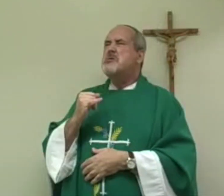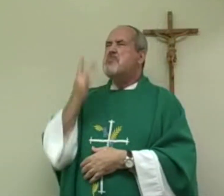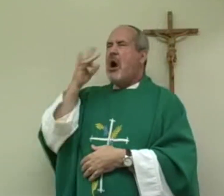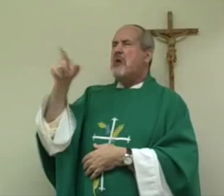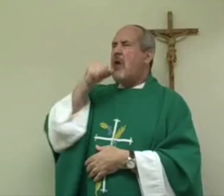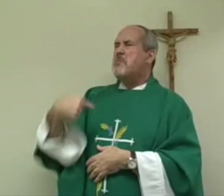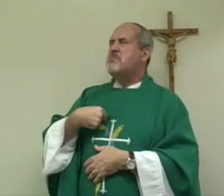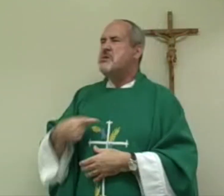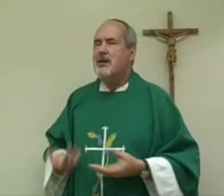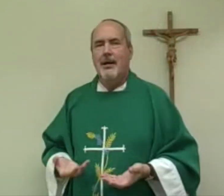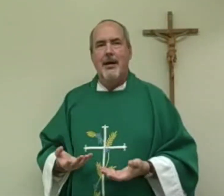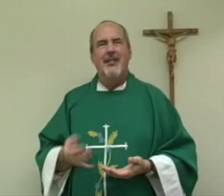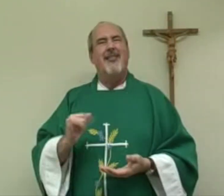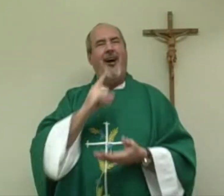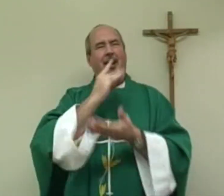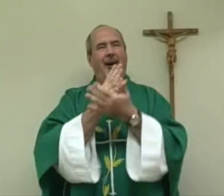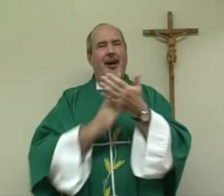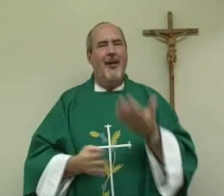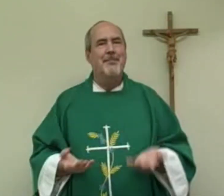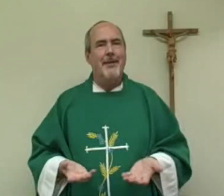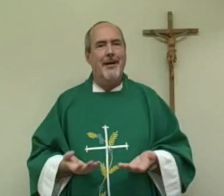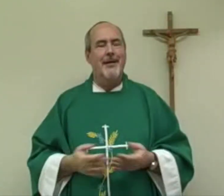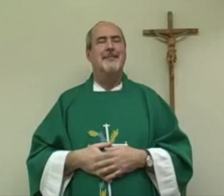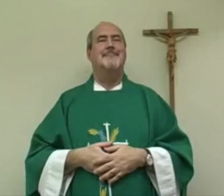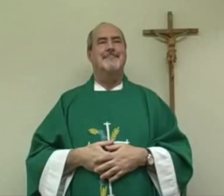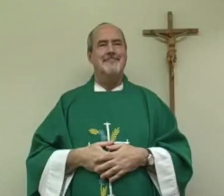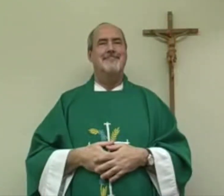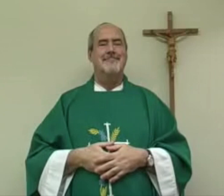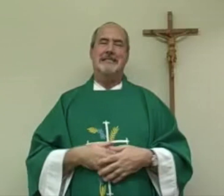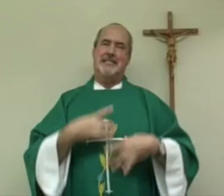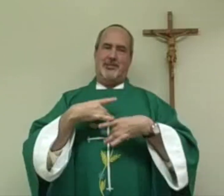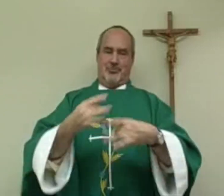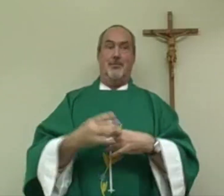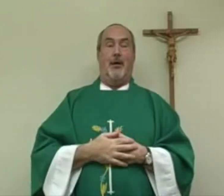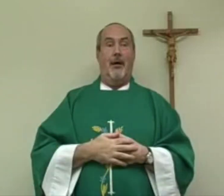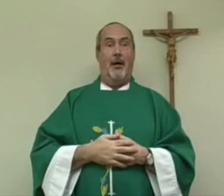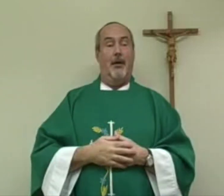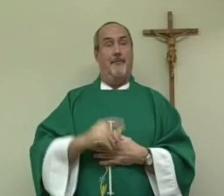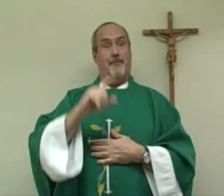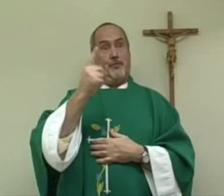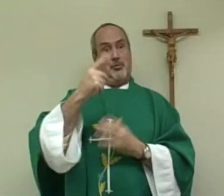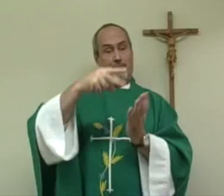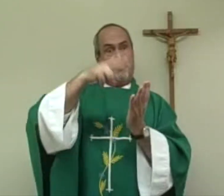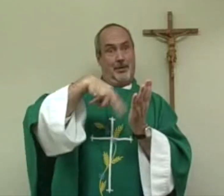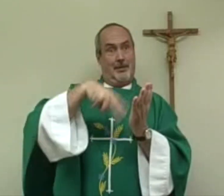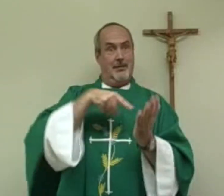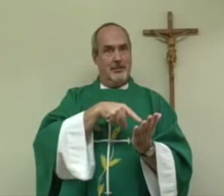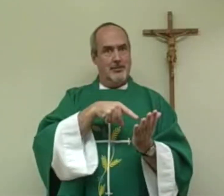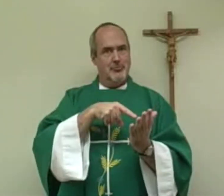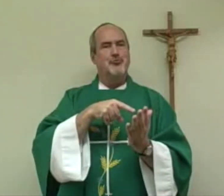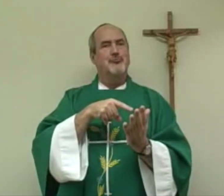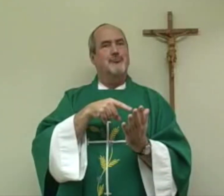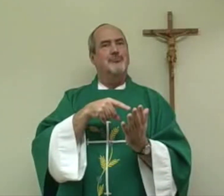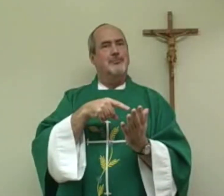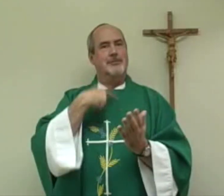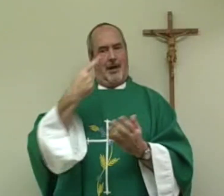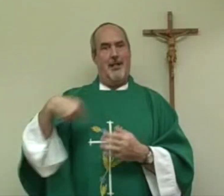celebrate others' successes and isn't jealous of their success. That's what humility is. That's what being humble is. And in the